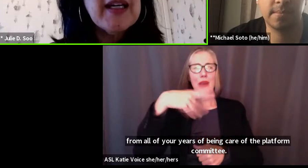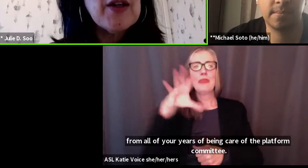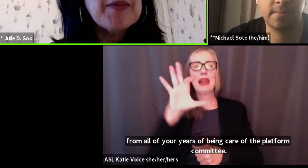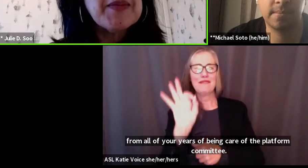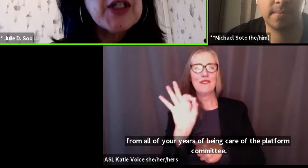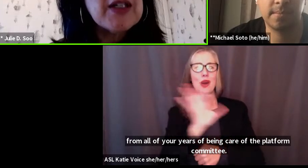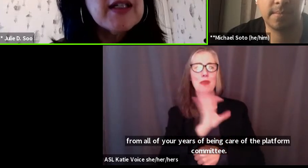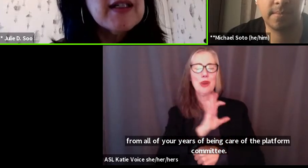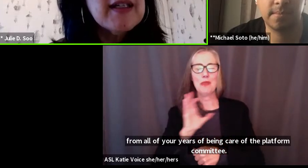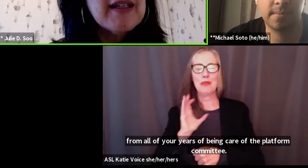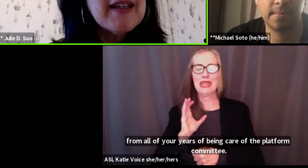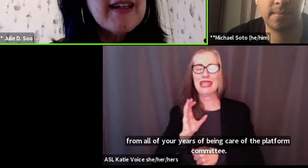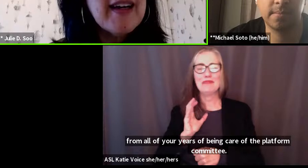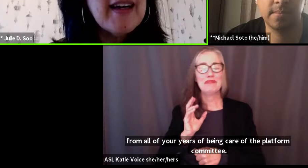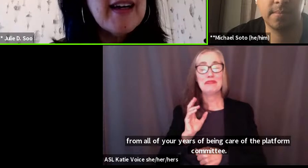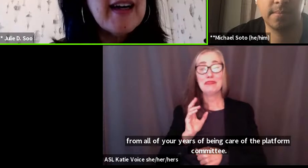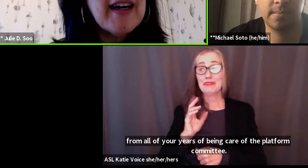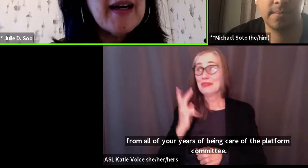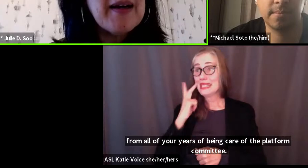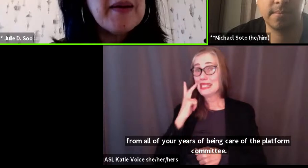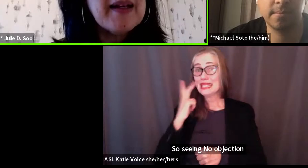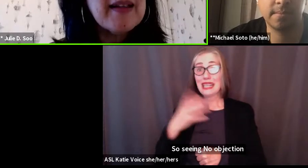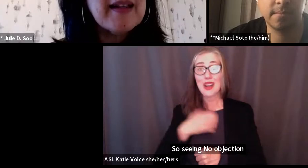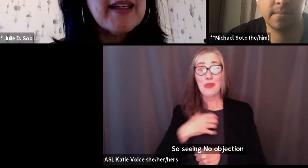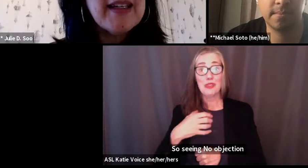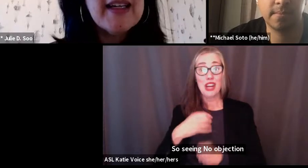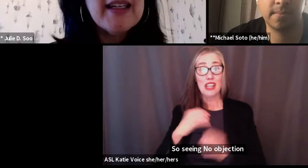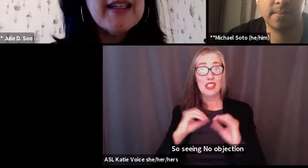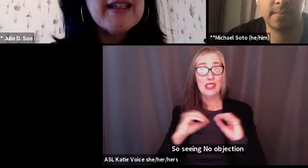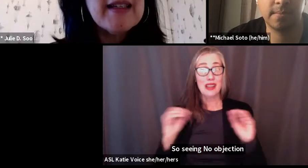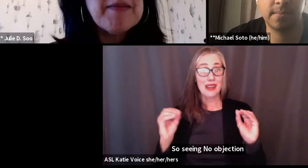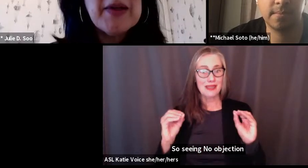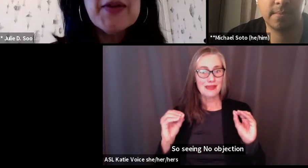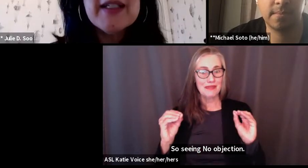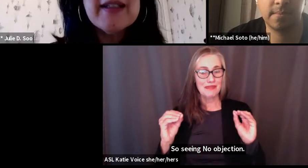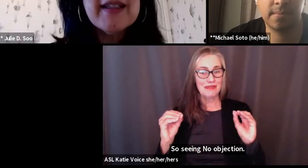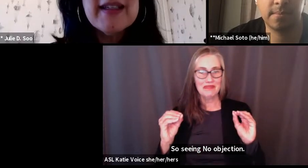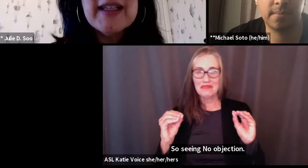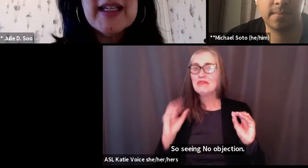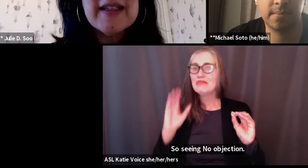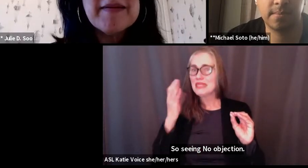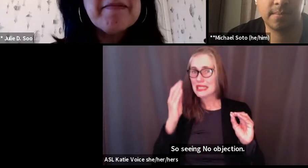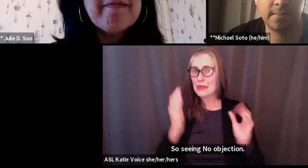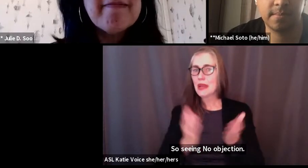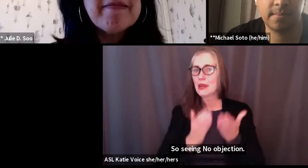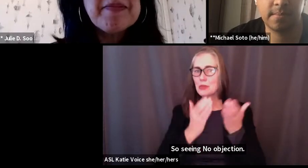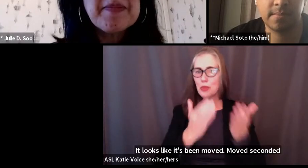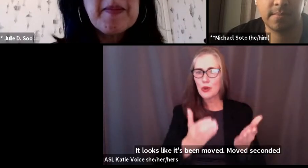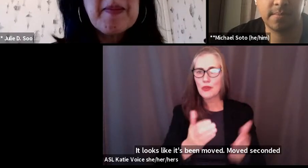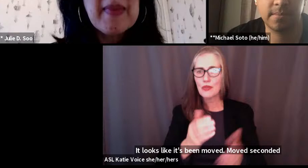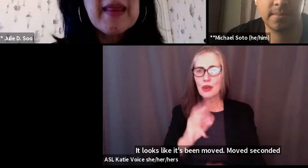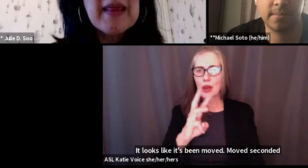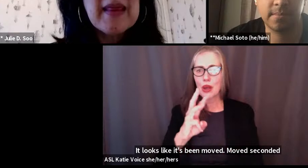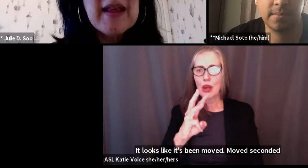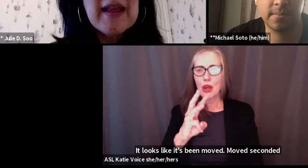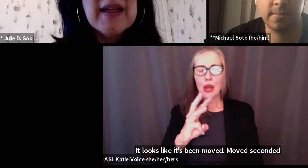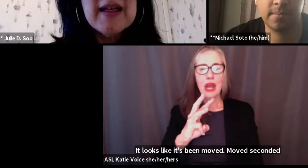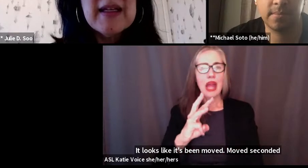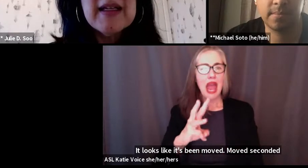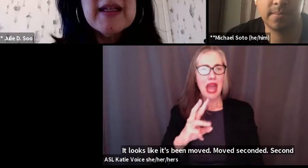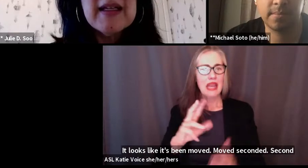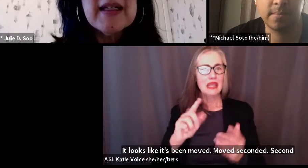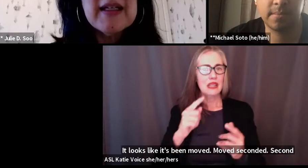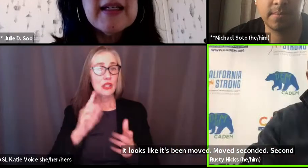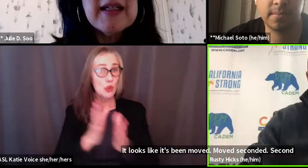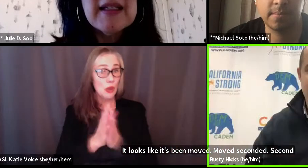So seeing no objection. Yes, it looks like it's been moved. Seconded. You requested there was any